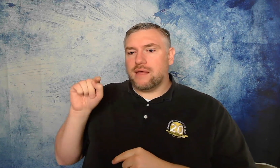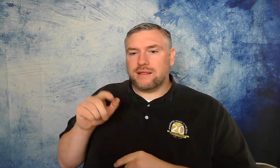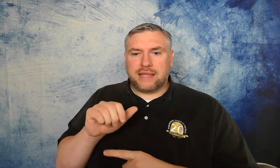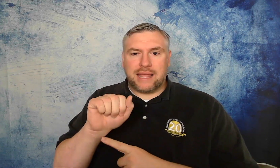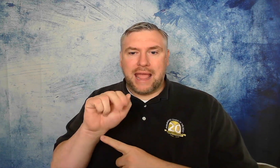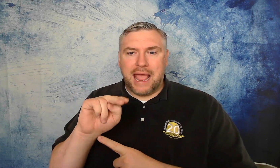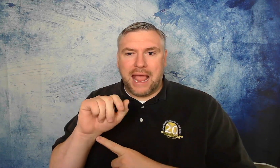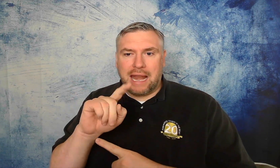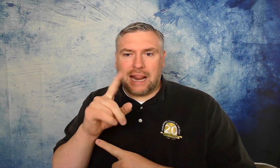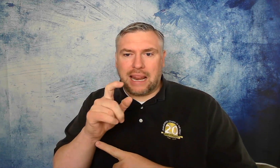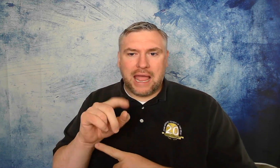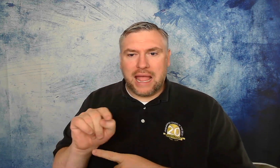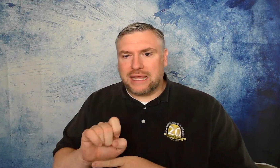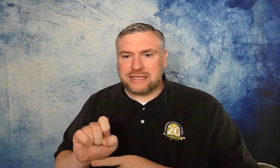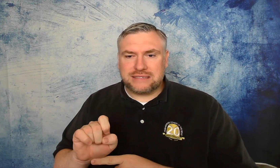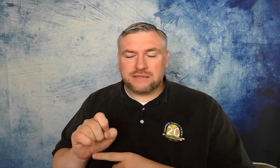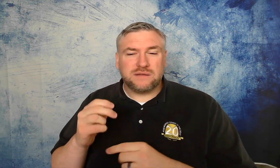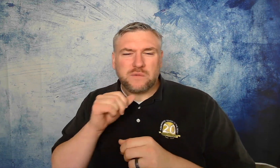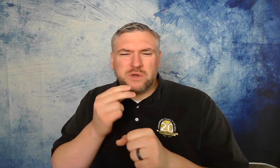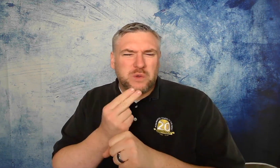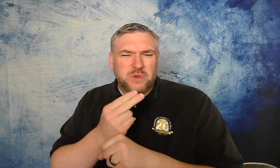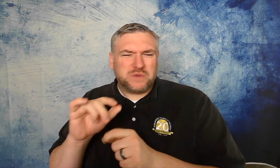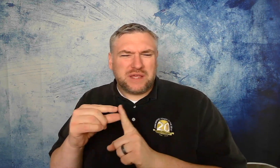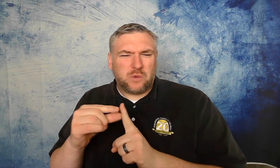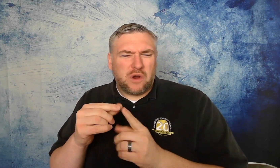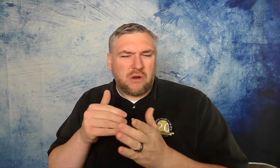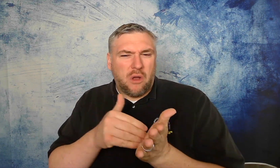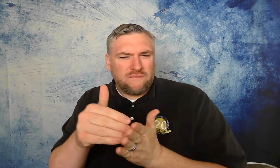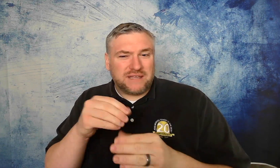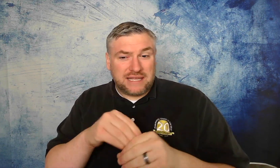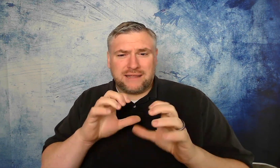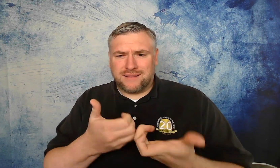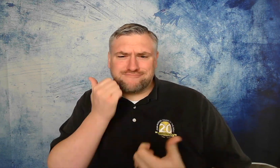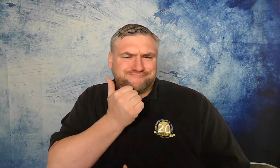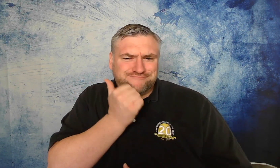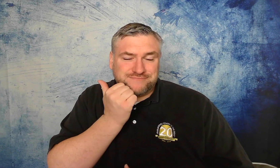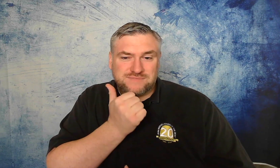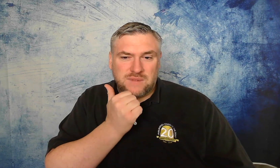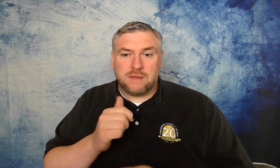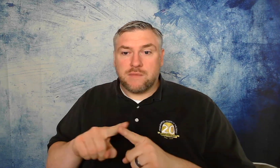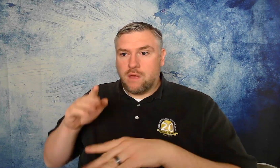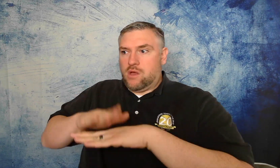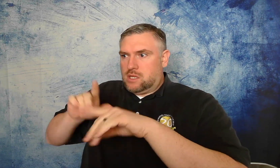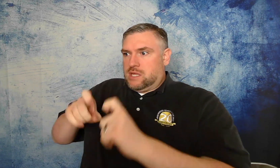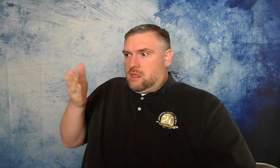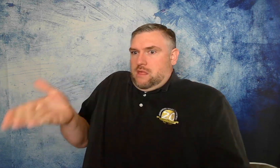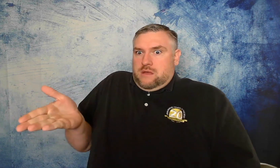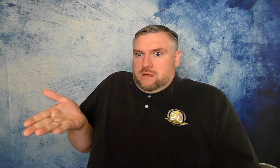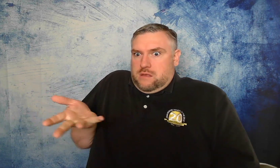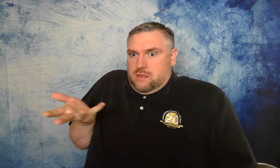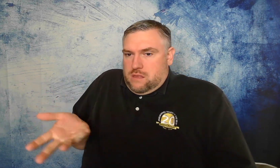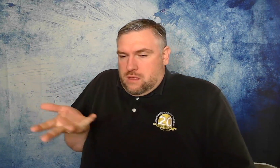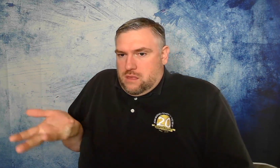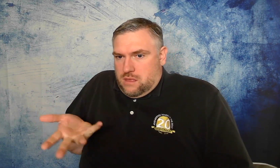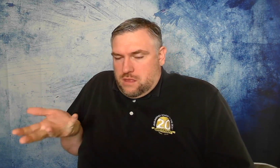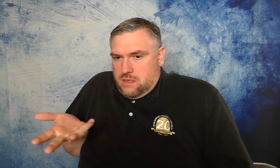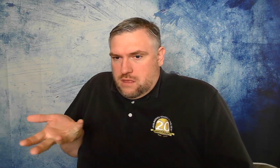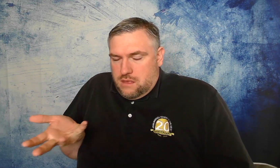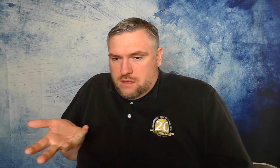settings. Like analyze. We don't use that word often in class, but on a test it's there.